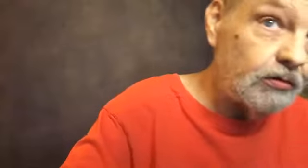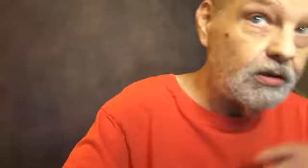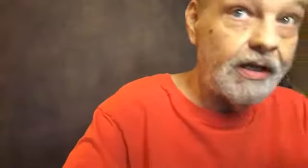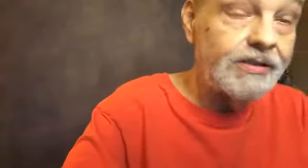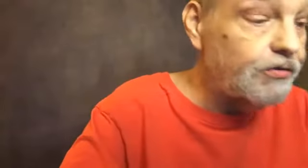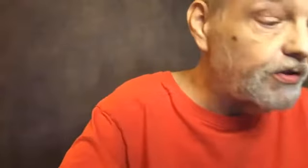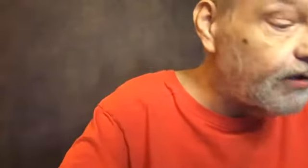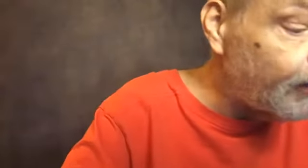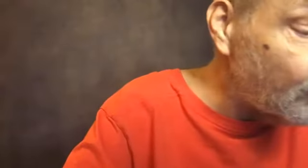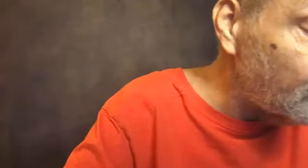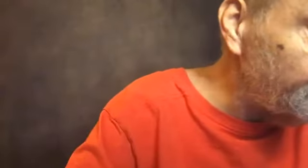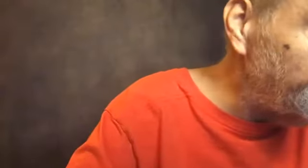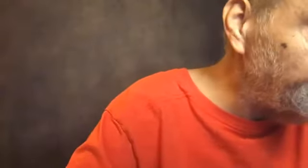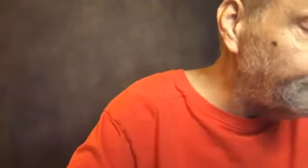I guess there's a sign for pool.